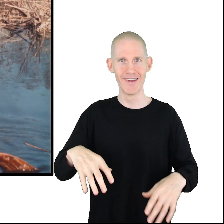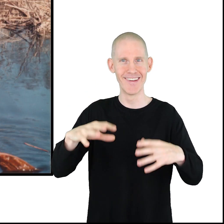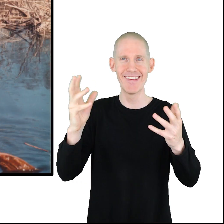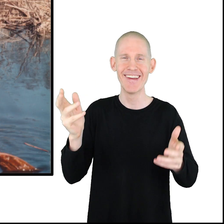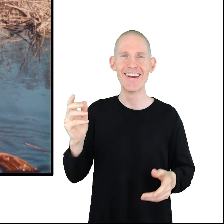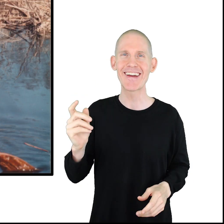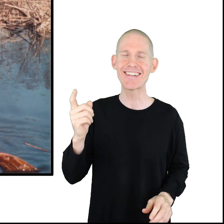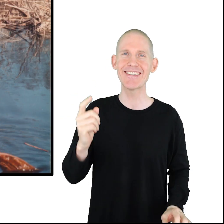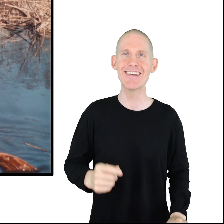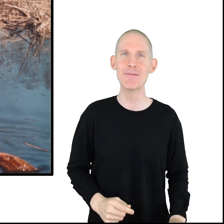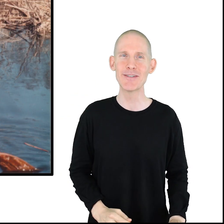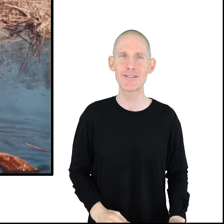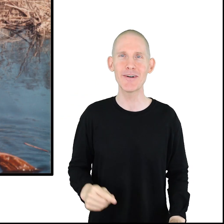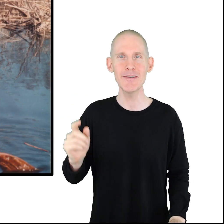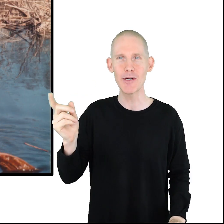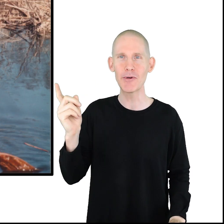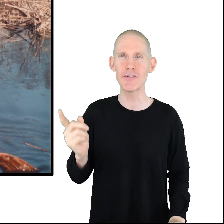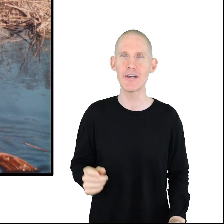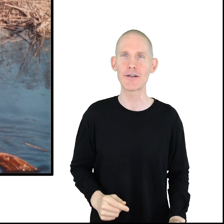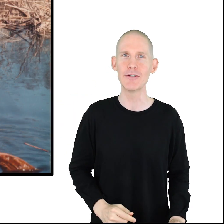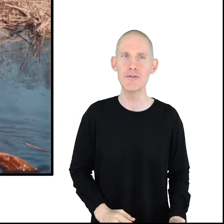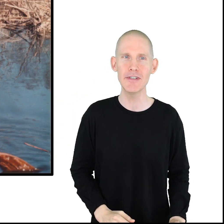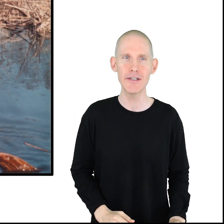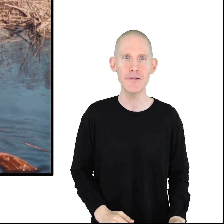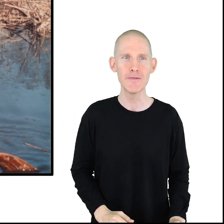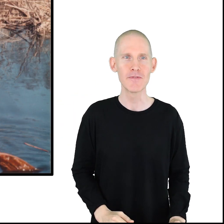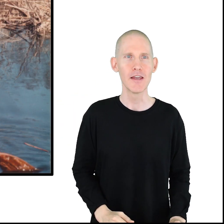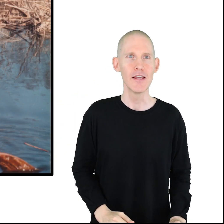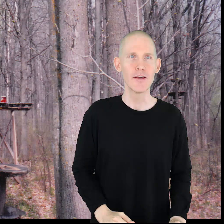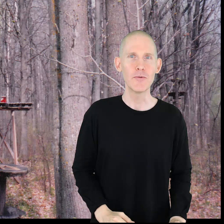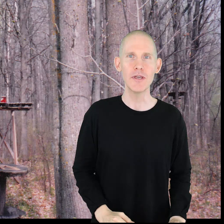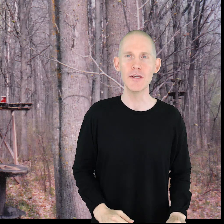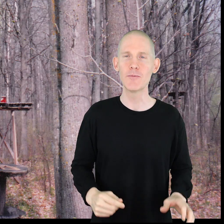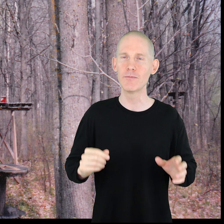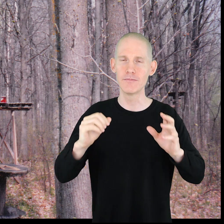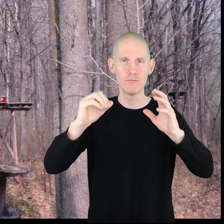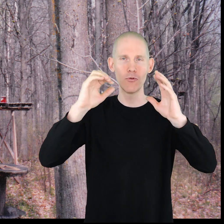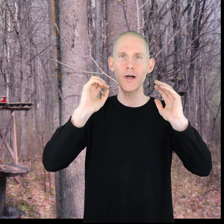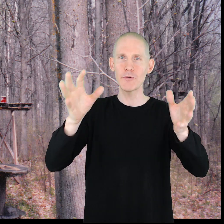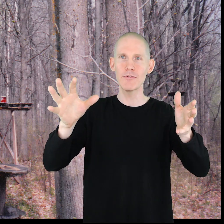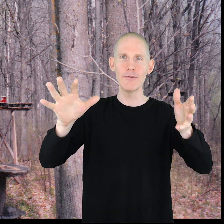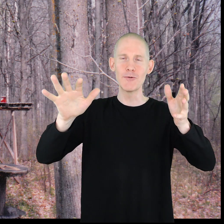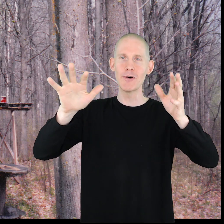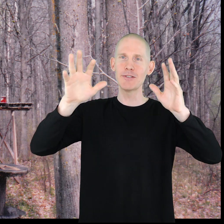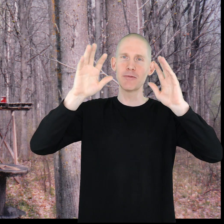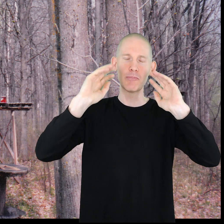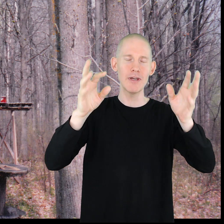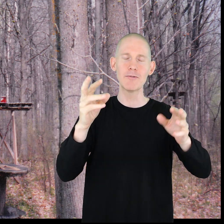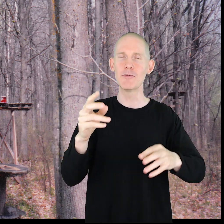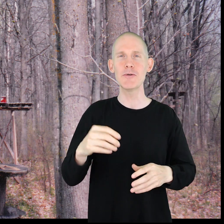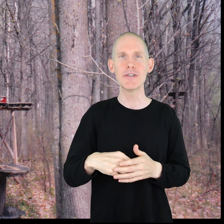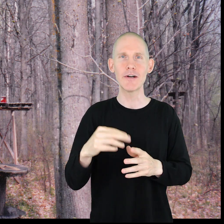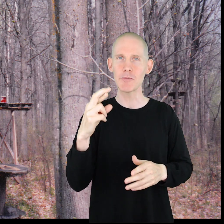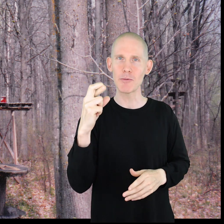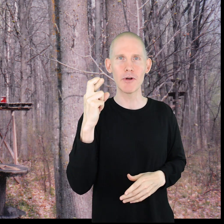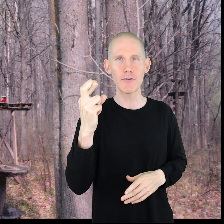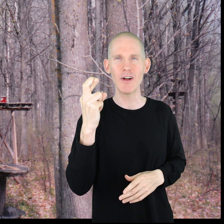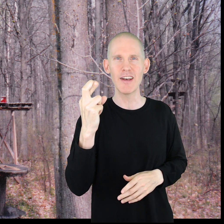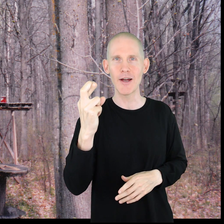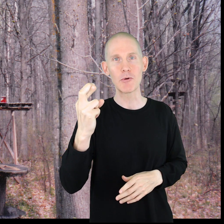like I said, in Minnesota, my brother and I are canoeing here. We romped around the woods. We played. When we were younger, my brother and I were